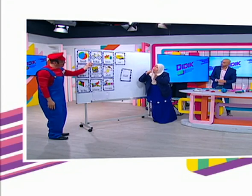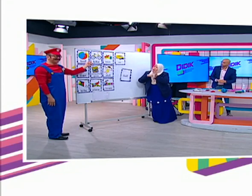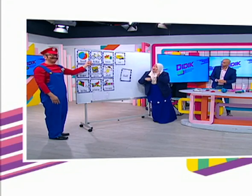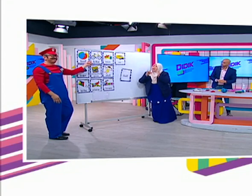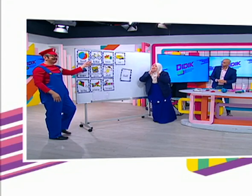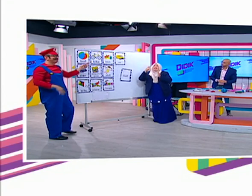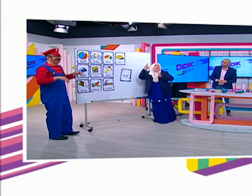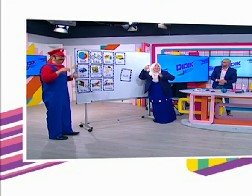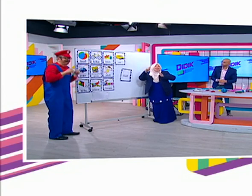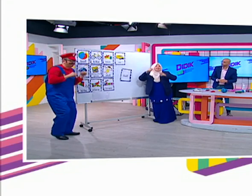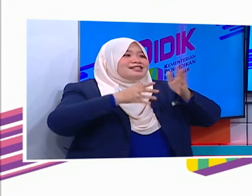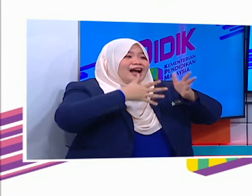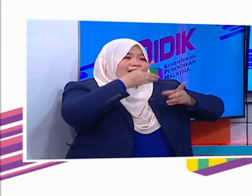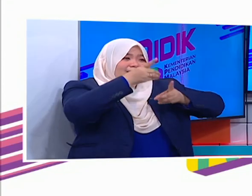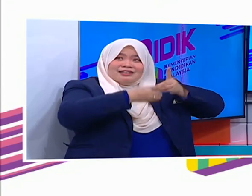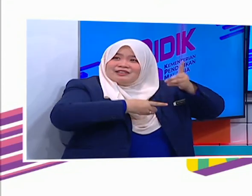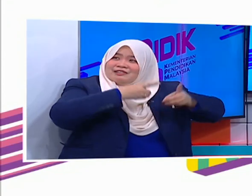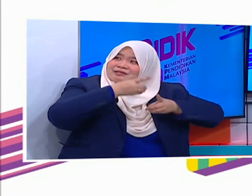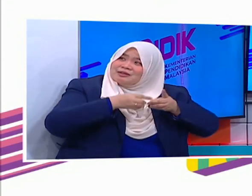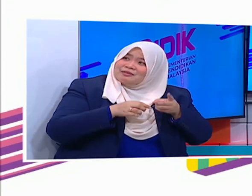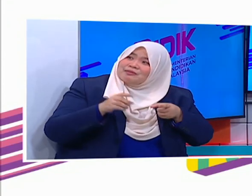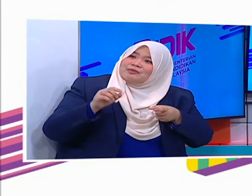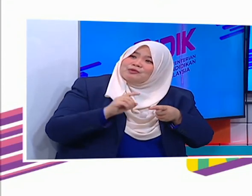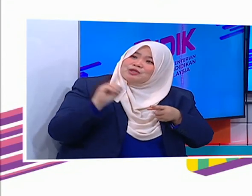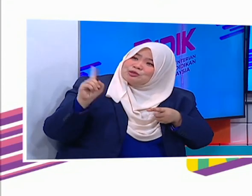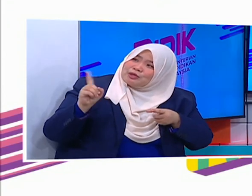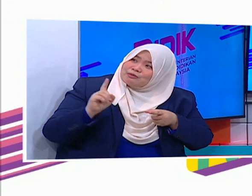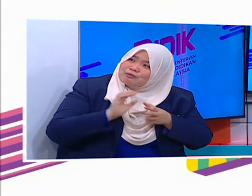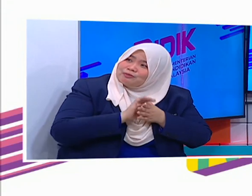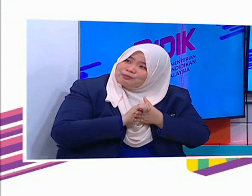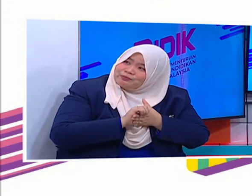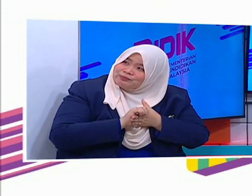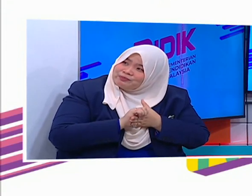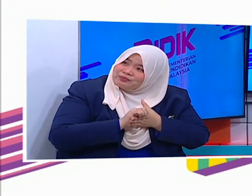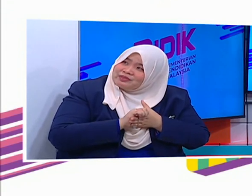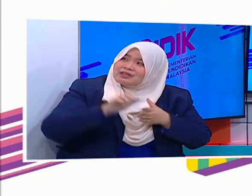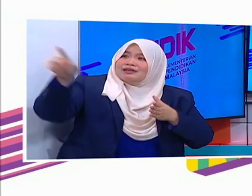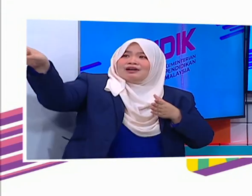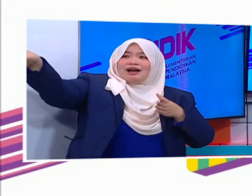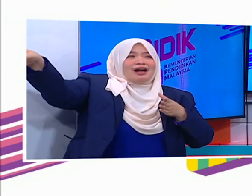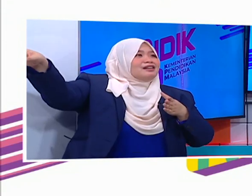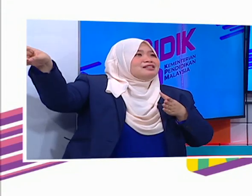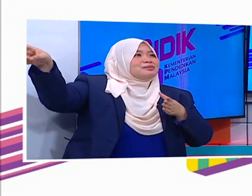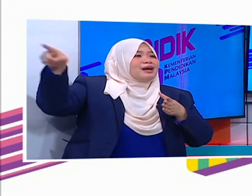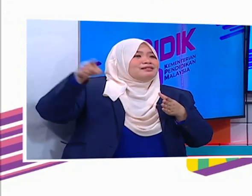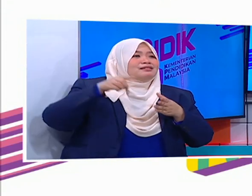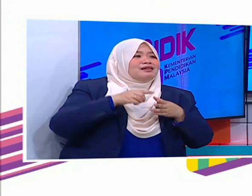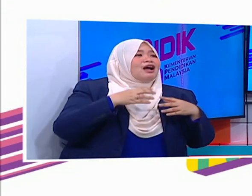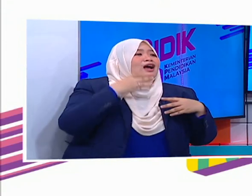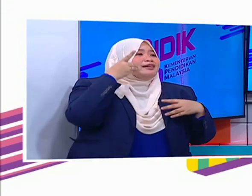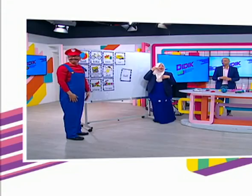This one? What is the sign? Which one? This one? This